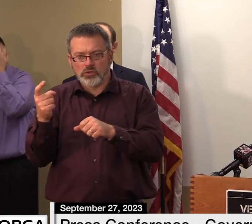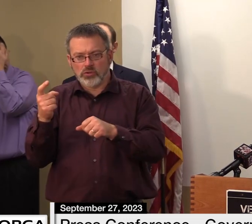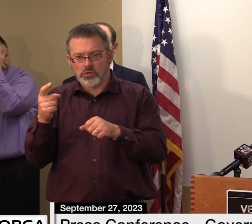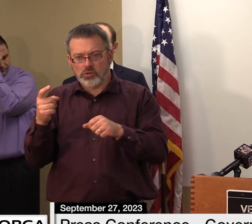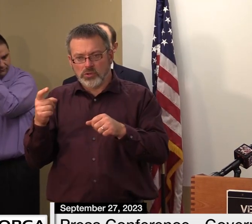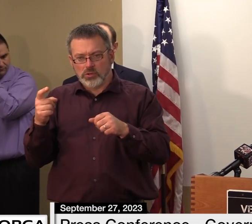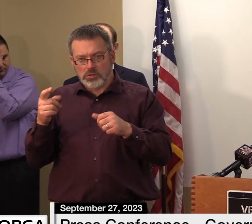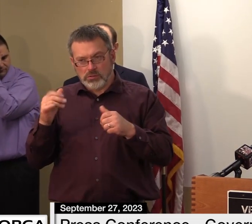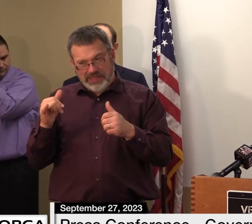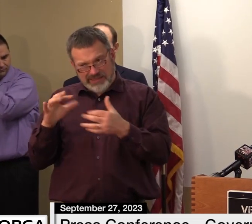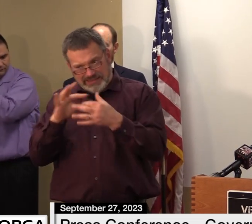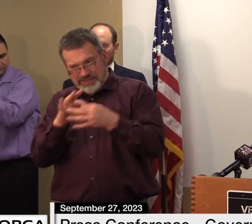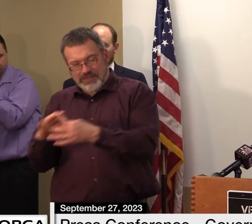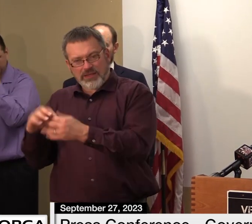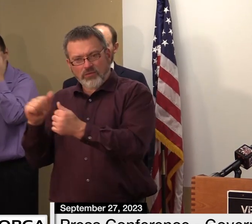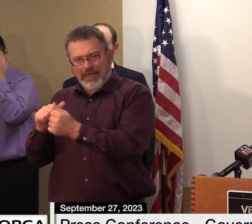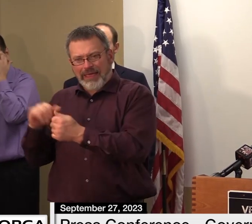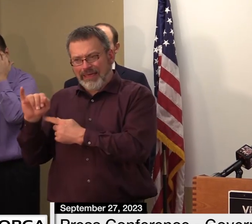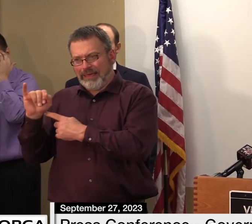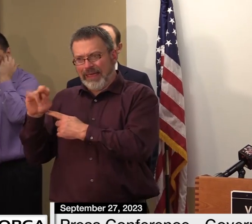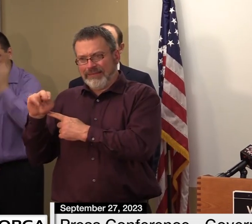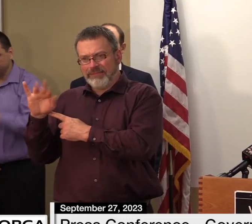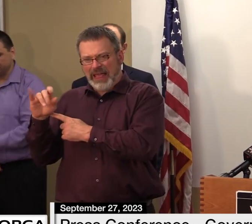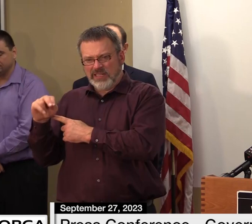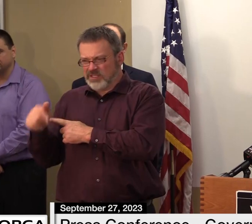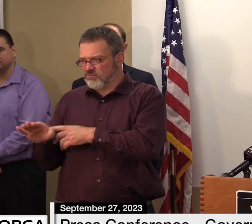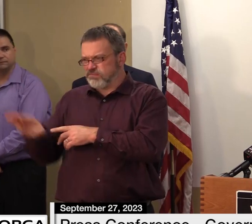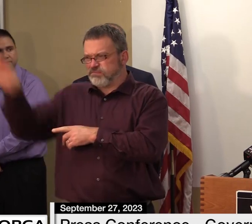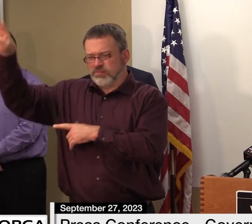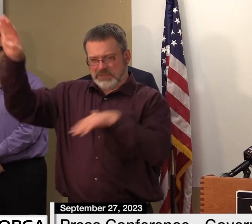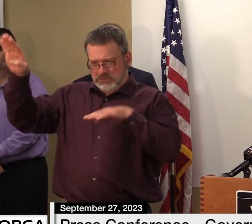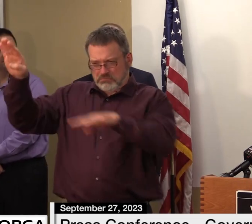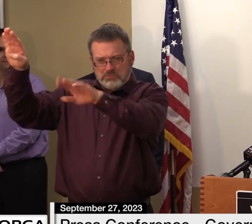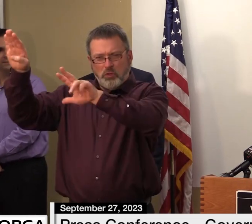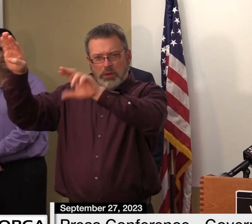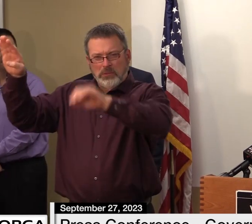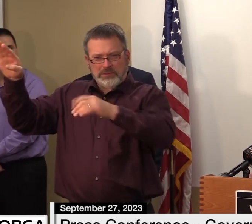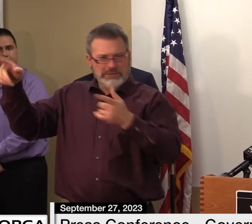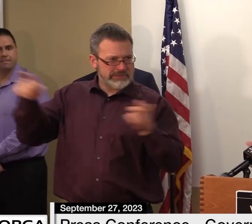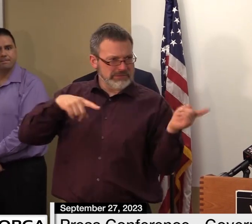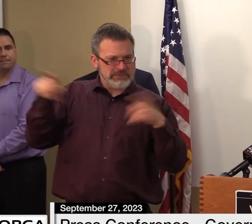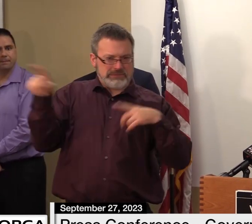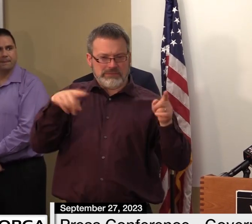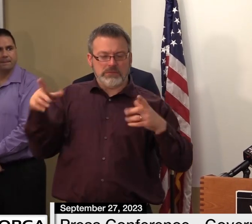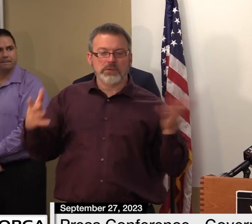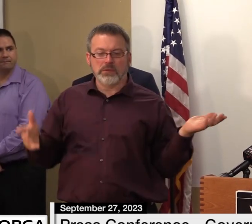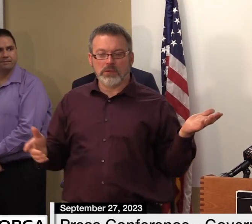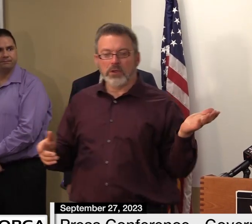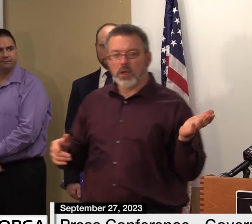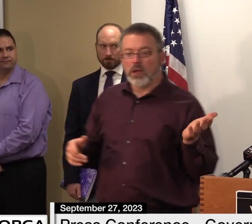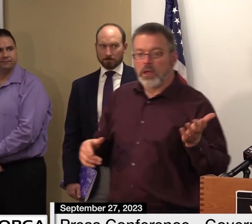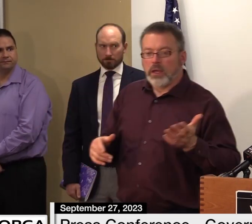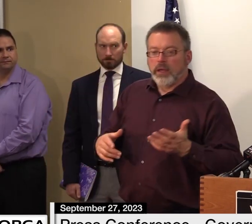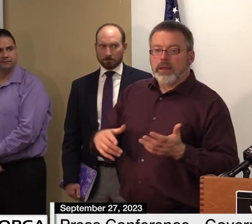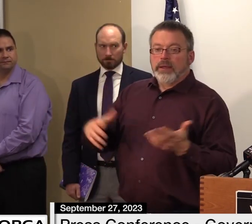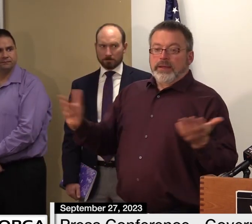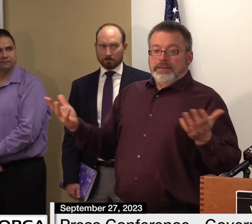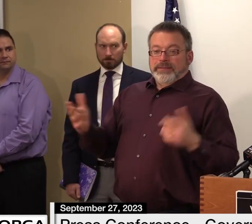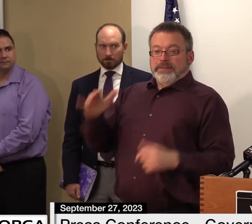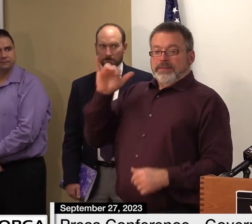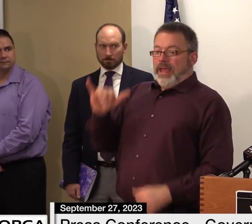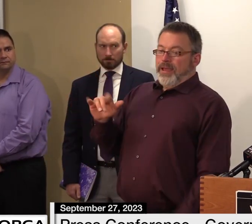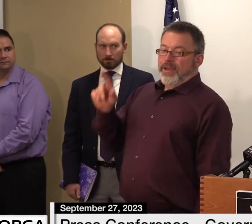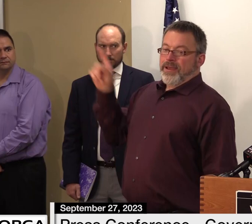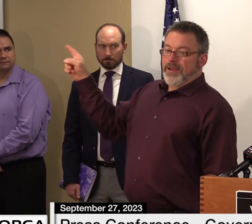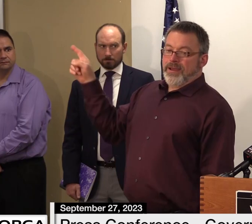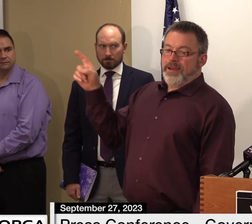of things right now, how do you see that playing out? Well, again, I think the legislature went above and beyond